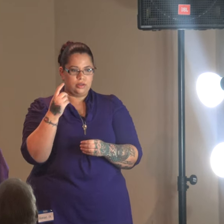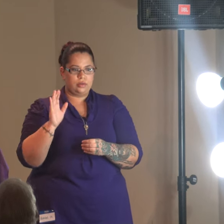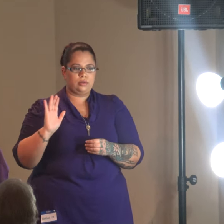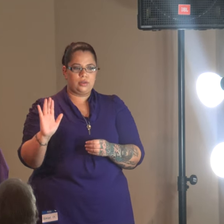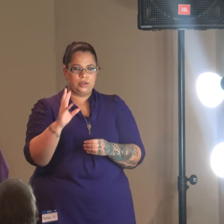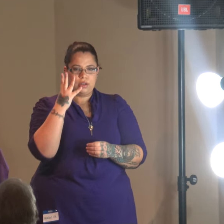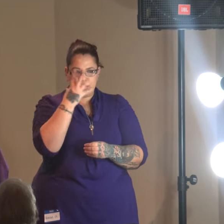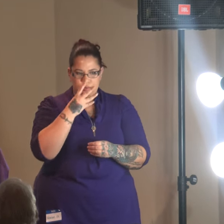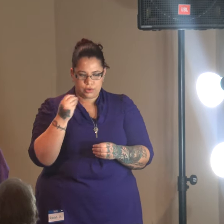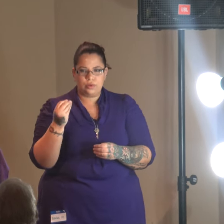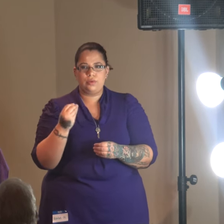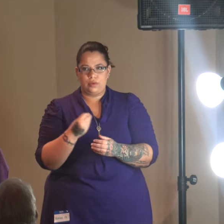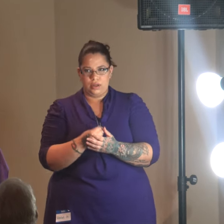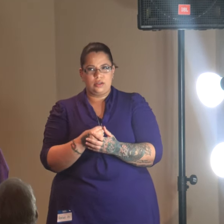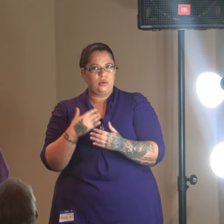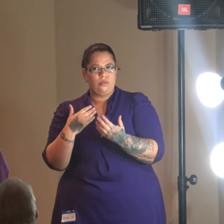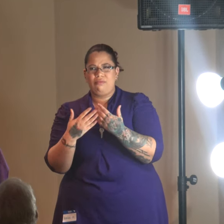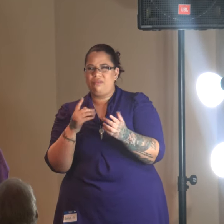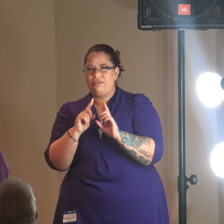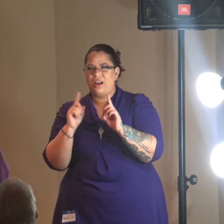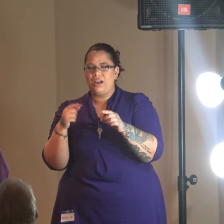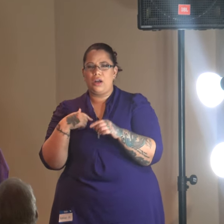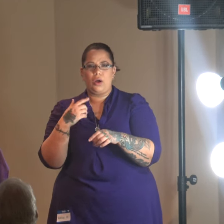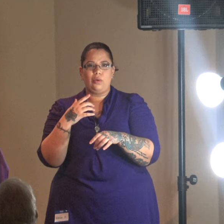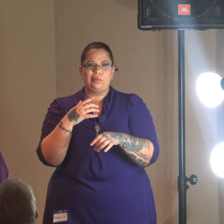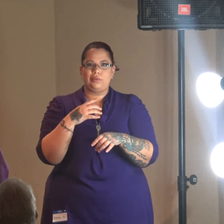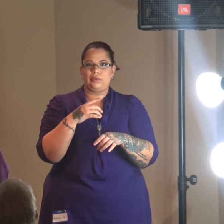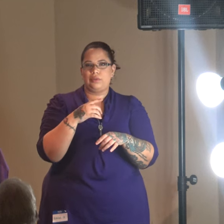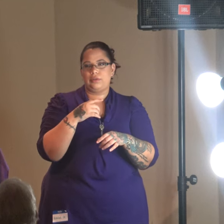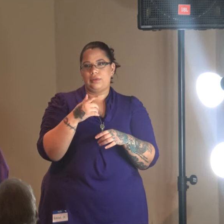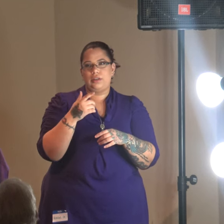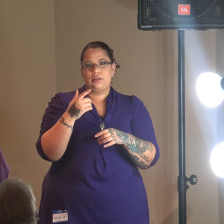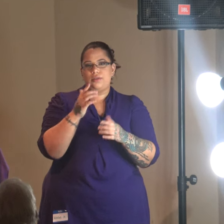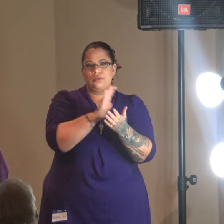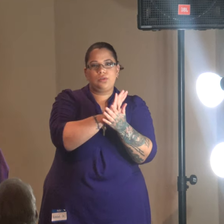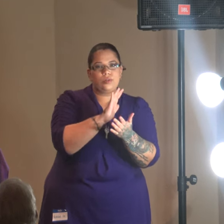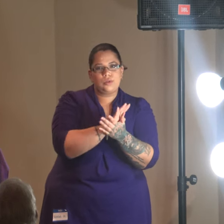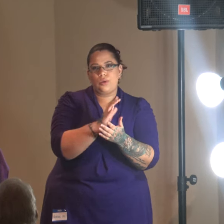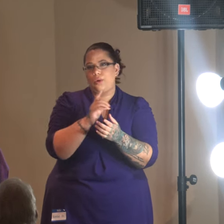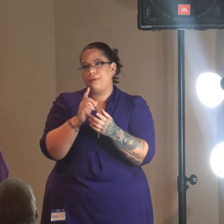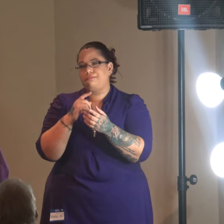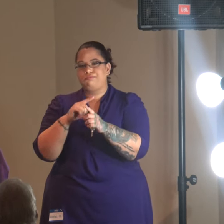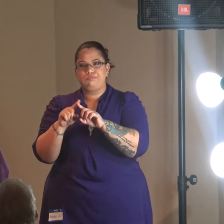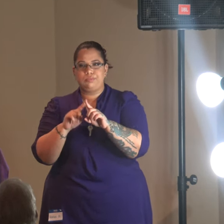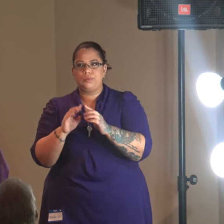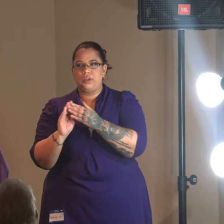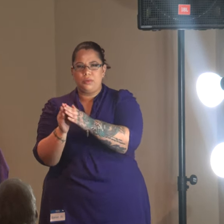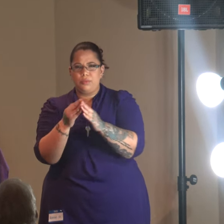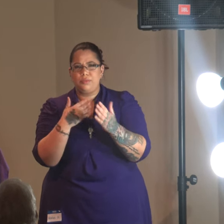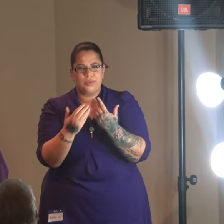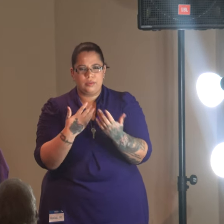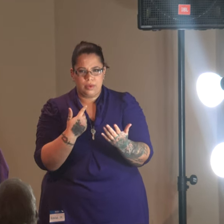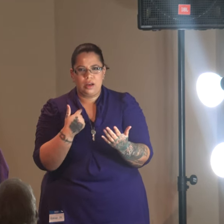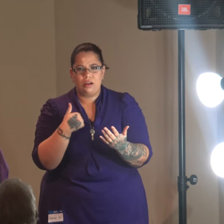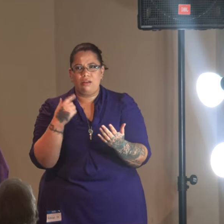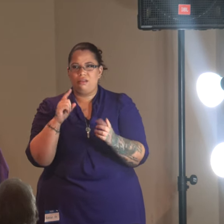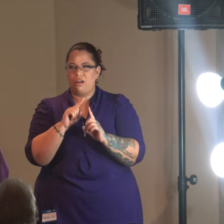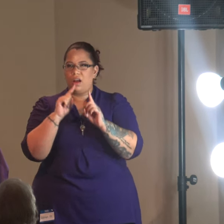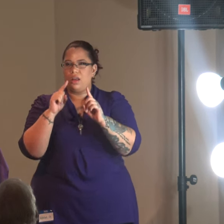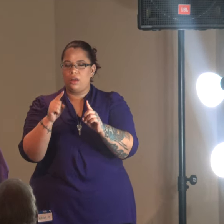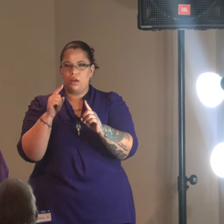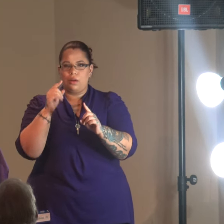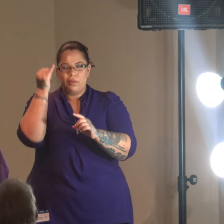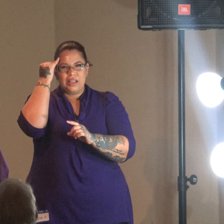the courthouse or in a center or it's at the school or any community I go with the focused idea that I